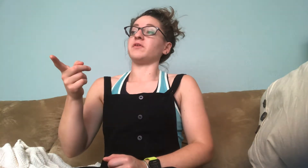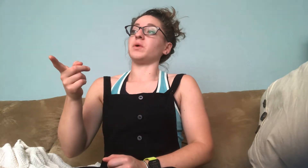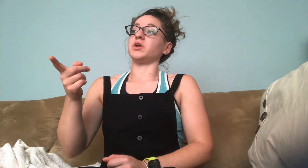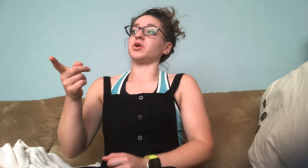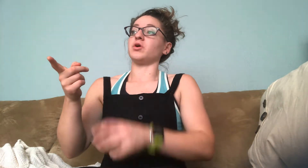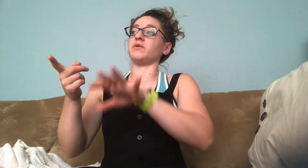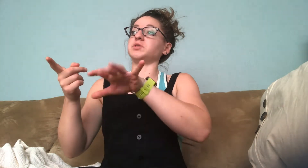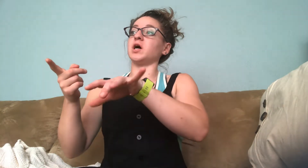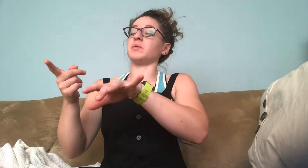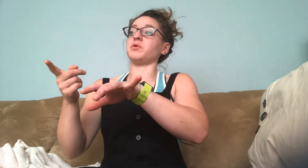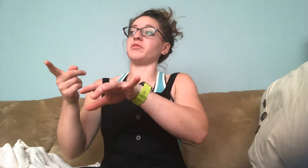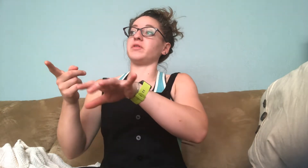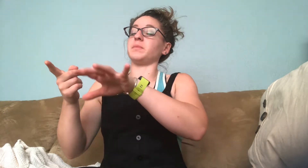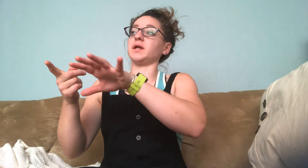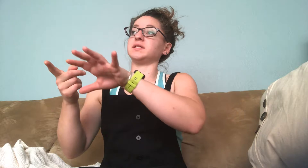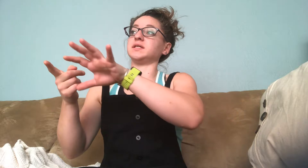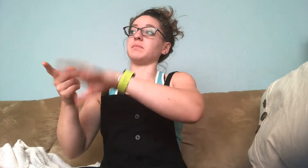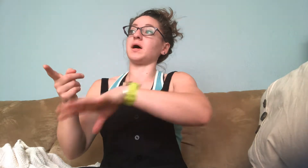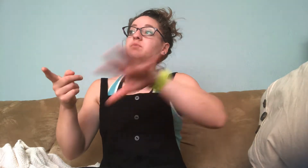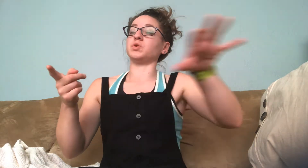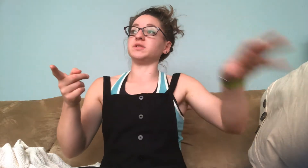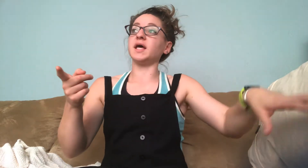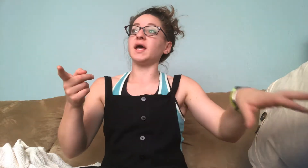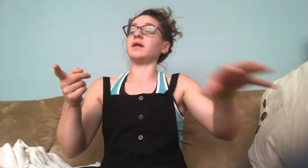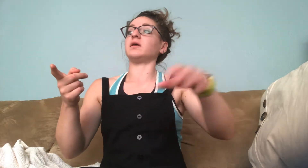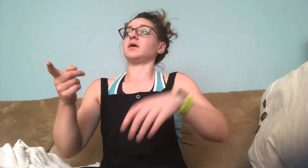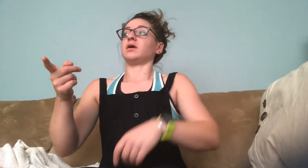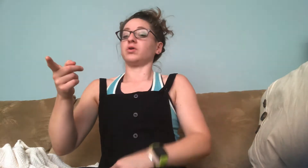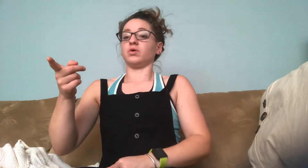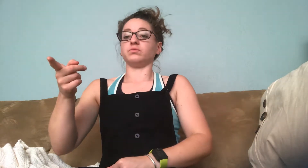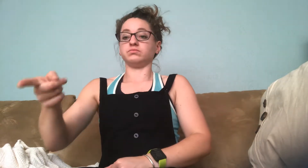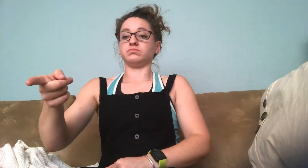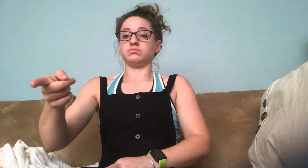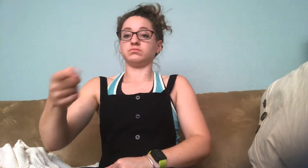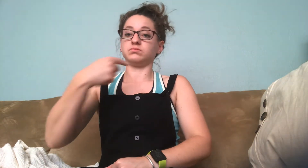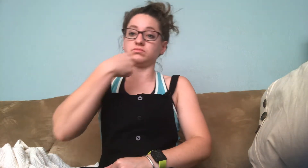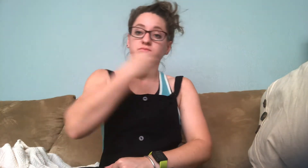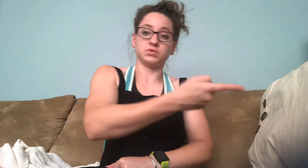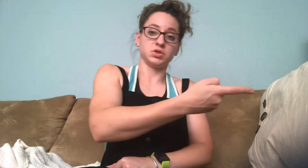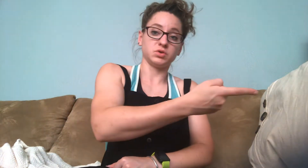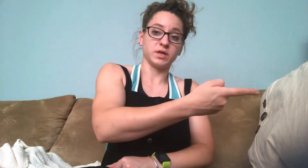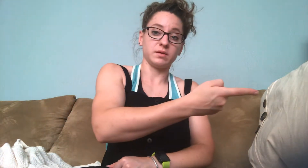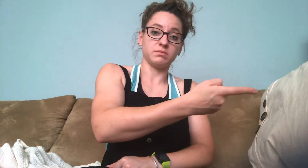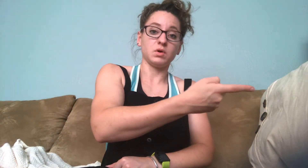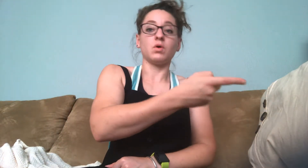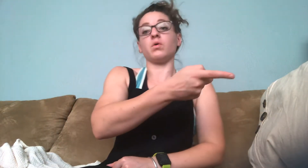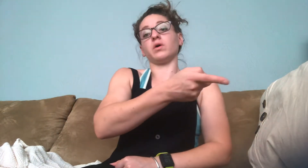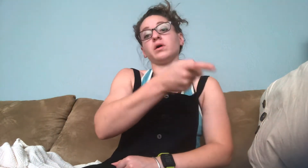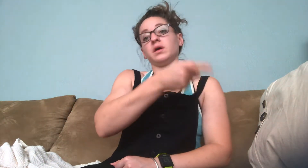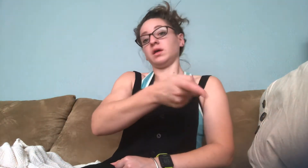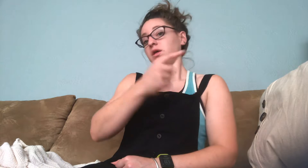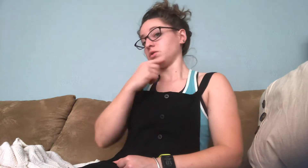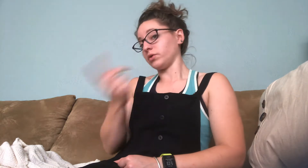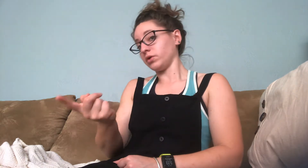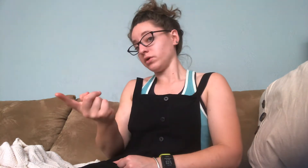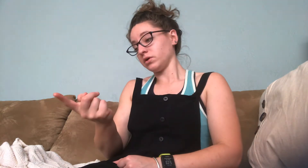And if I wanted to go, if I'm talking to both of them, and I'd say mom told dad, go, she told him, or he told